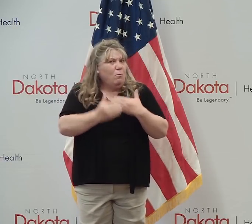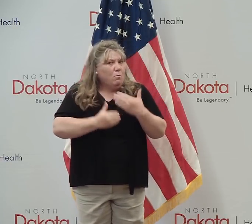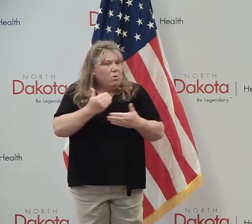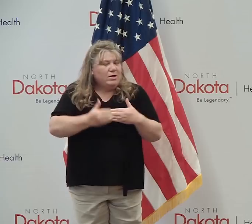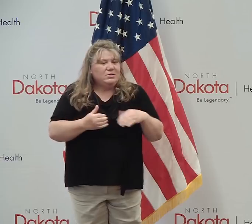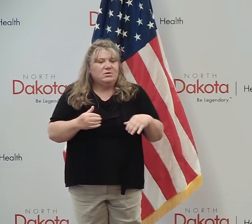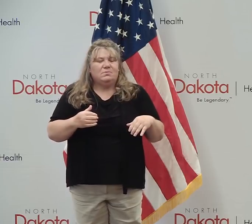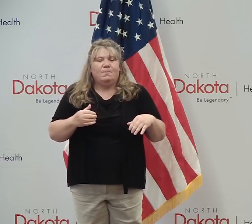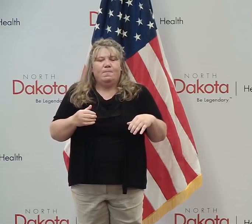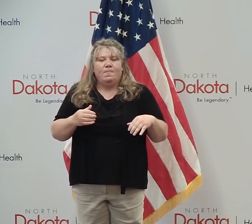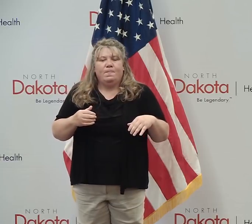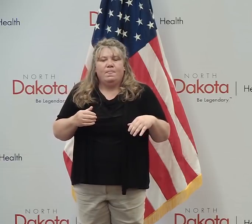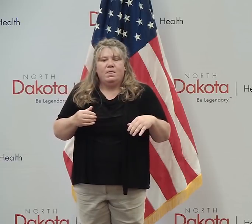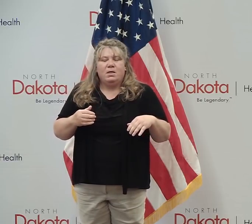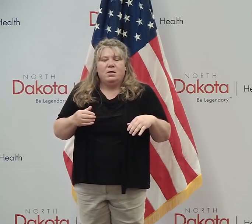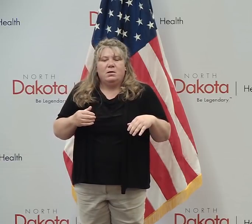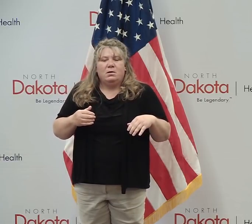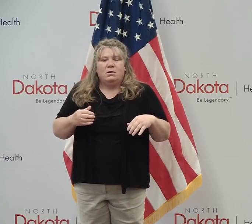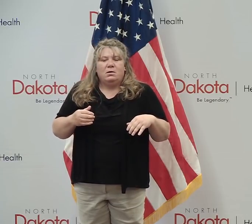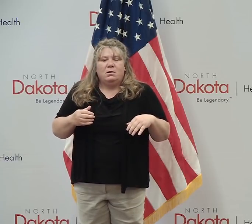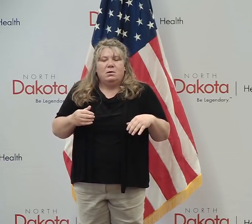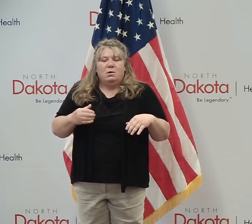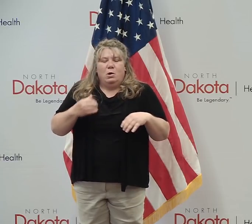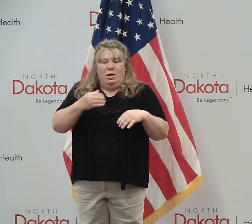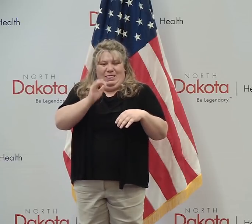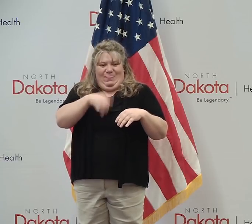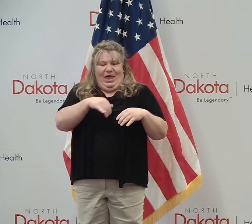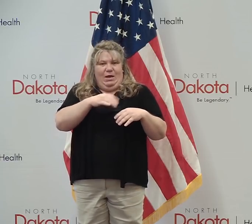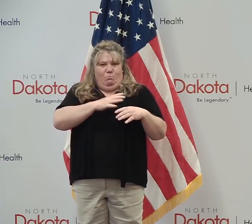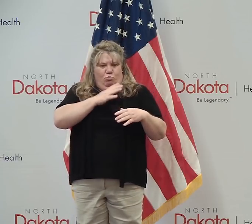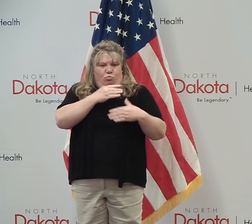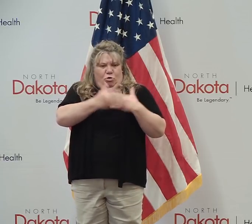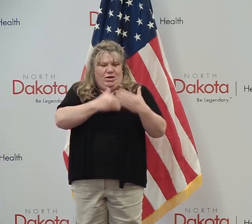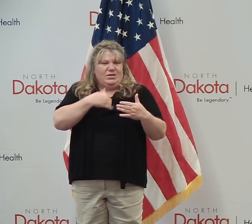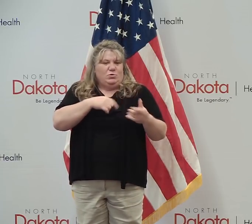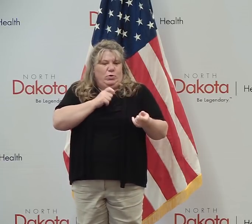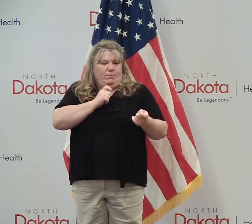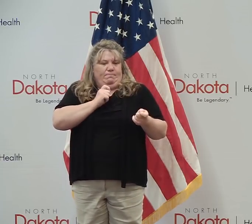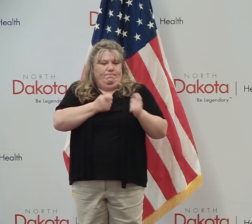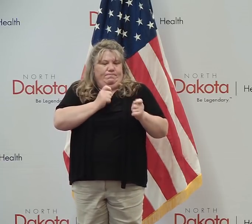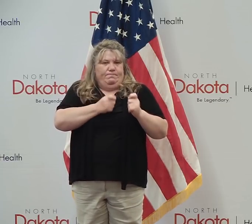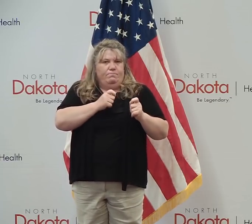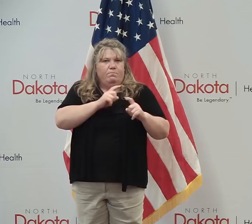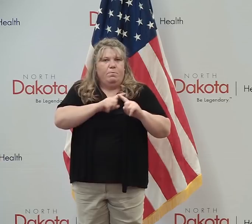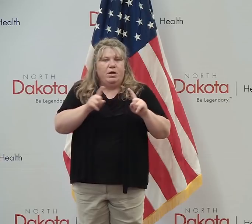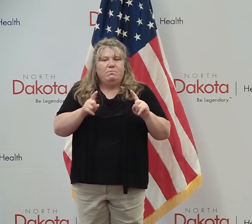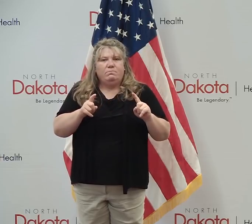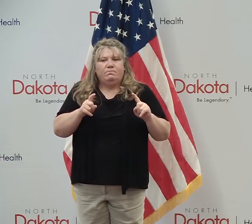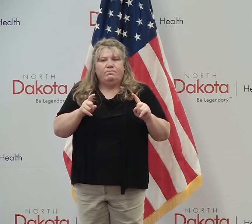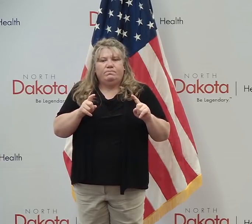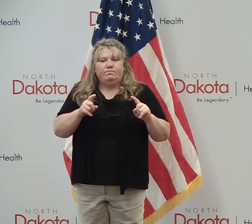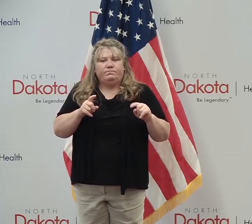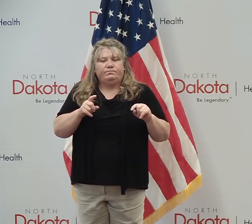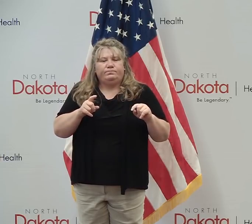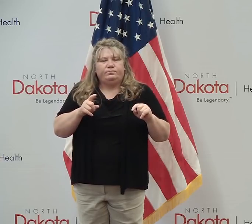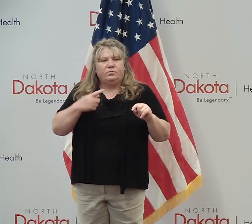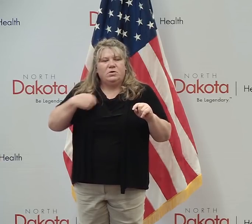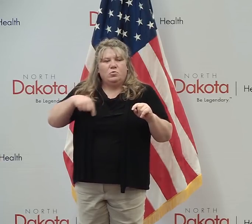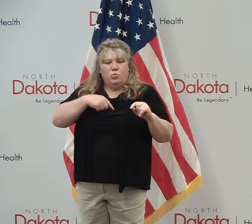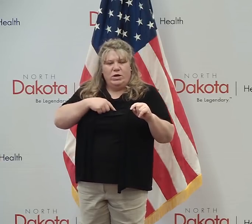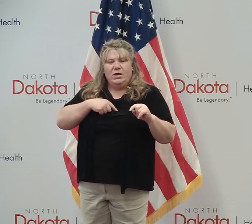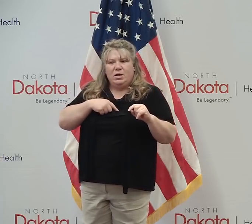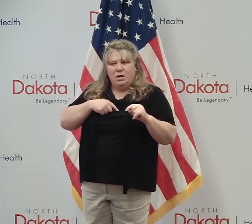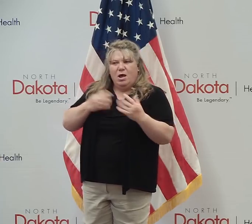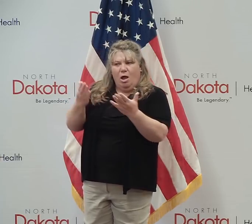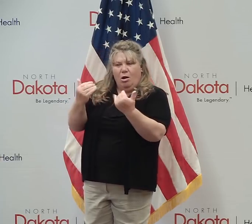that. Now, we made some tweaks to that process, but ultimately we're ensuring that we're